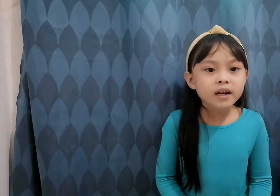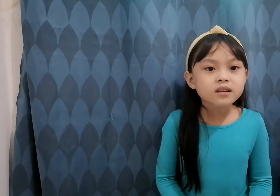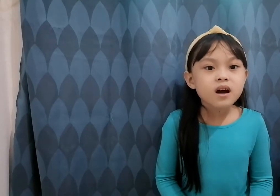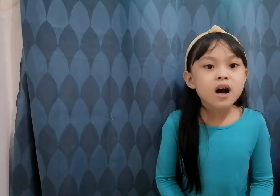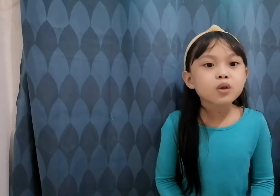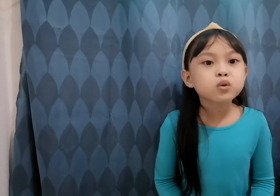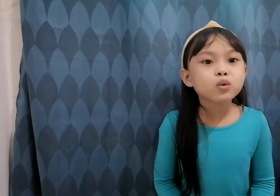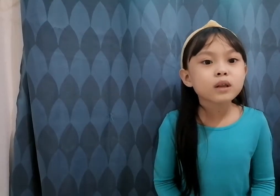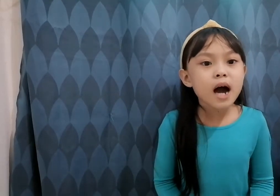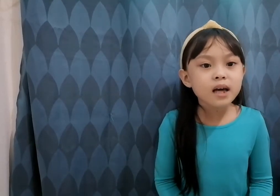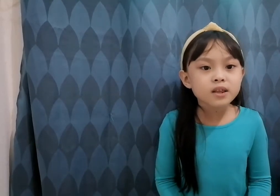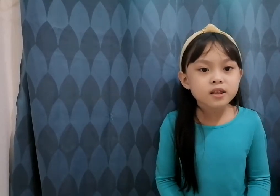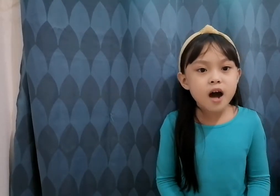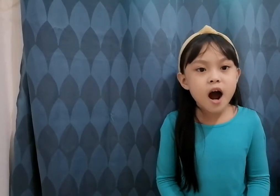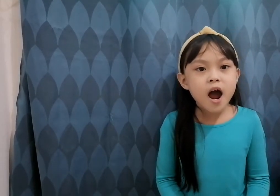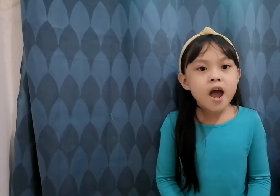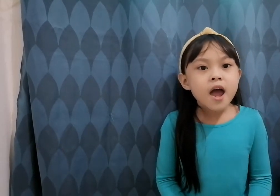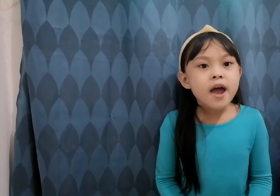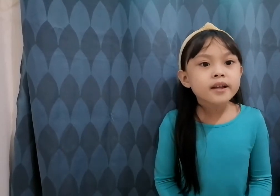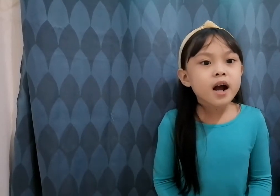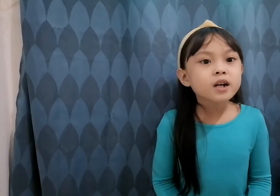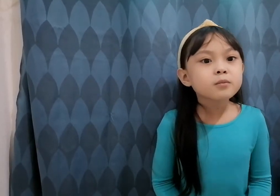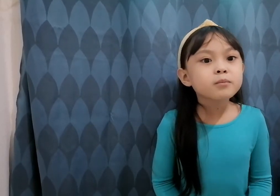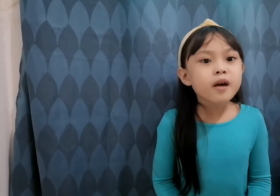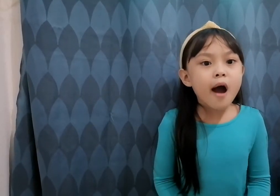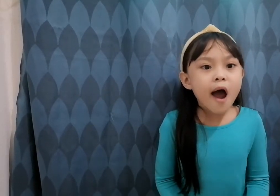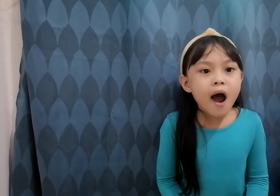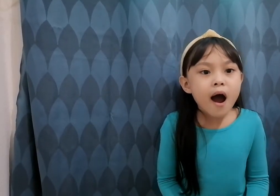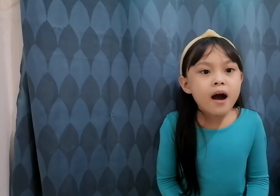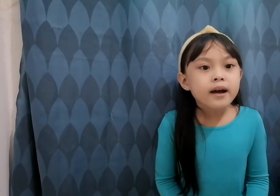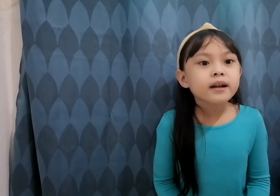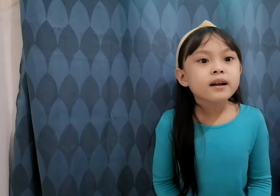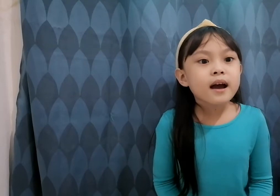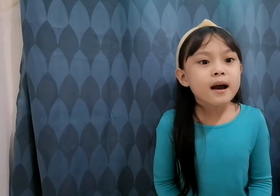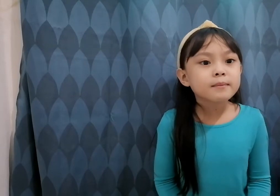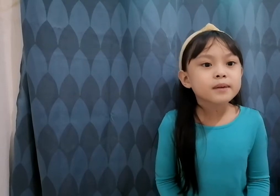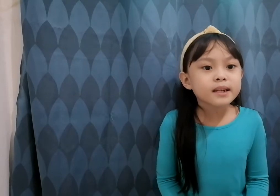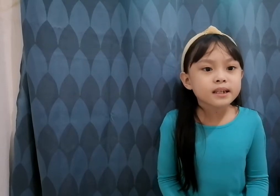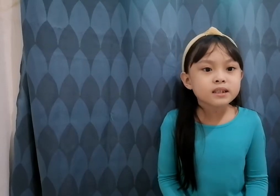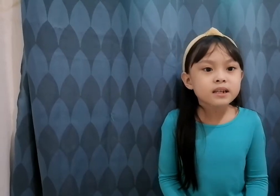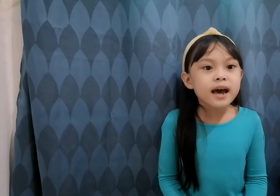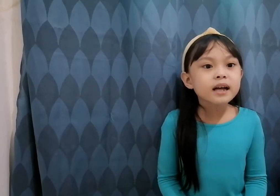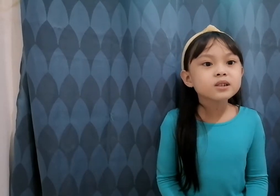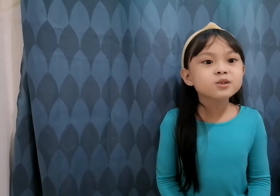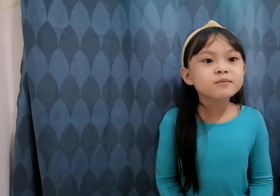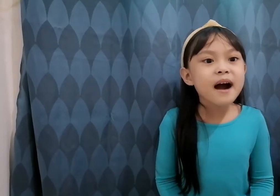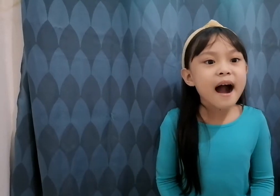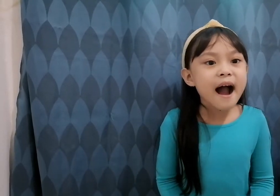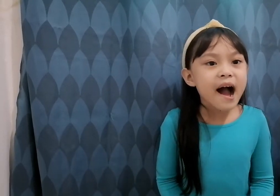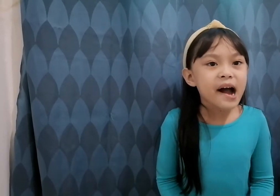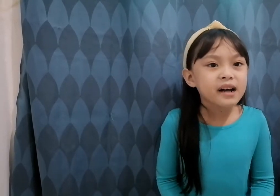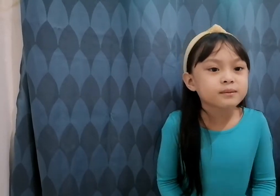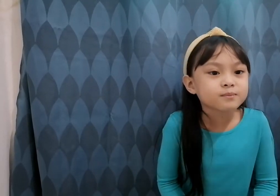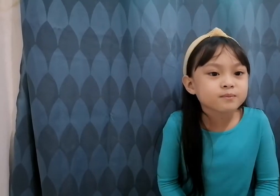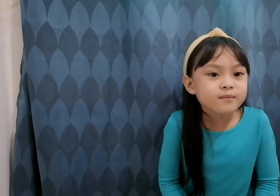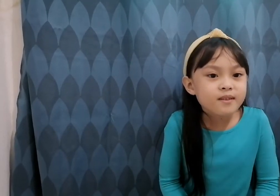Al-Ithnain. Al-Thulatha. Al-Arbi'a. Al-Khamis. Al-Jum'ah.